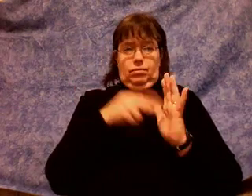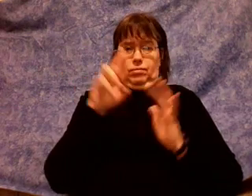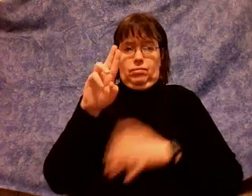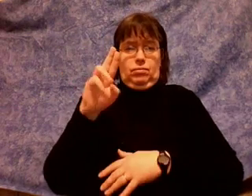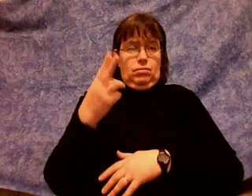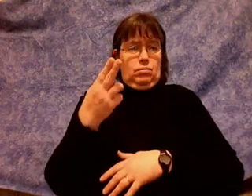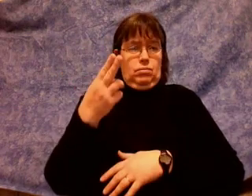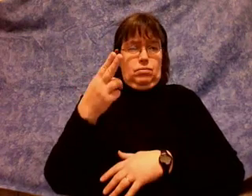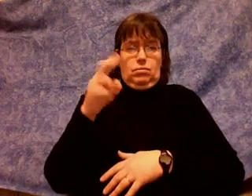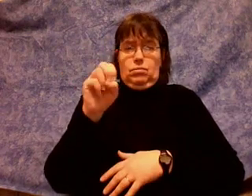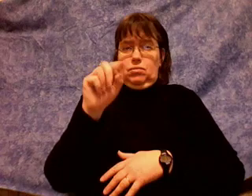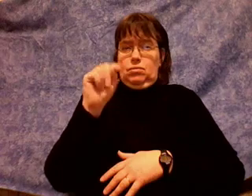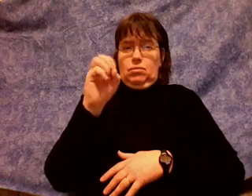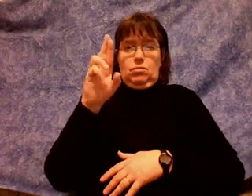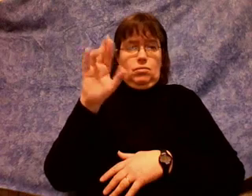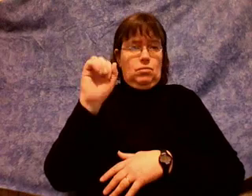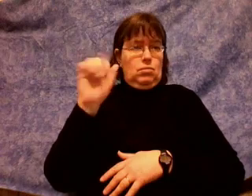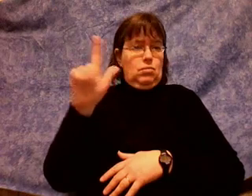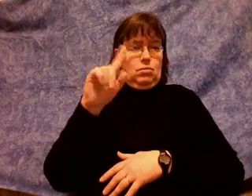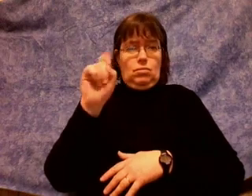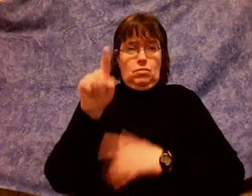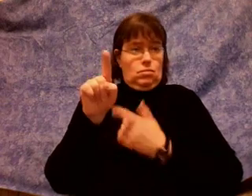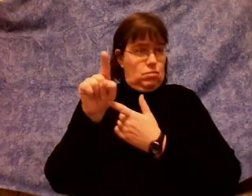Do you know what a rhetorical question is?